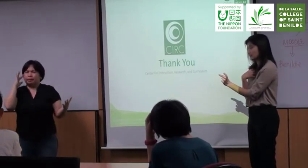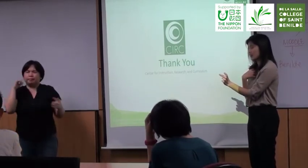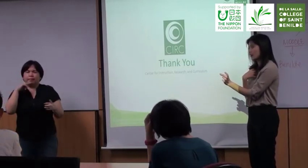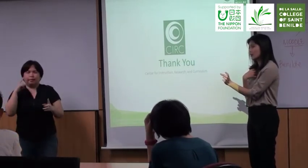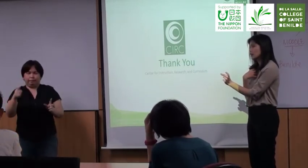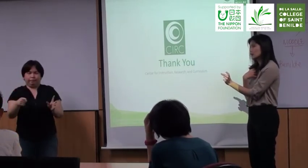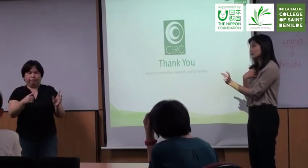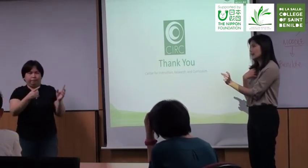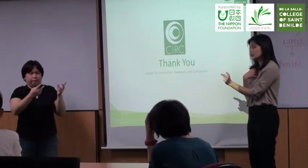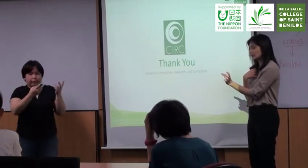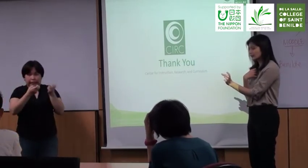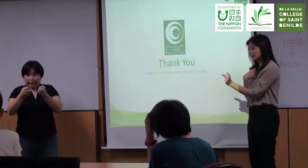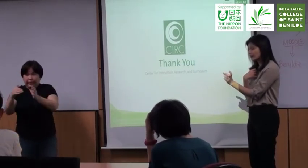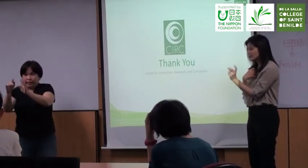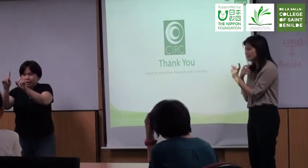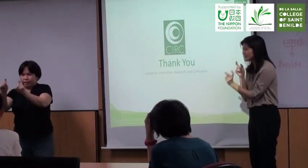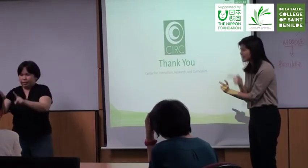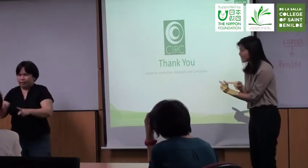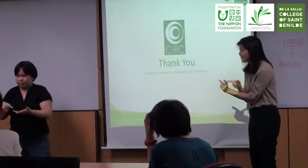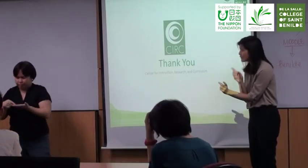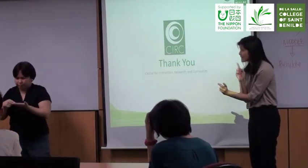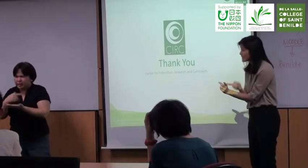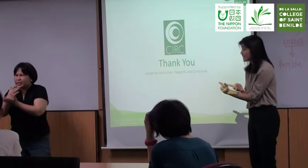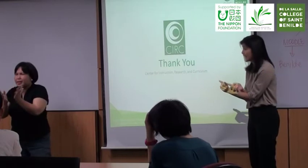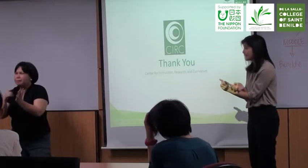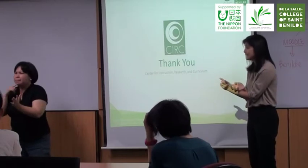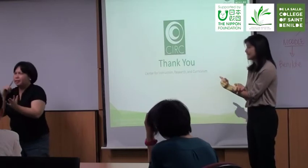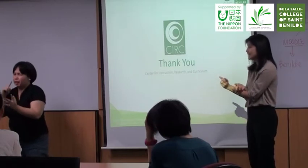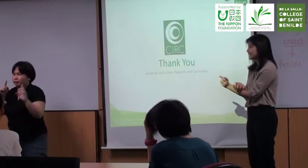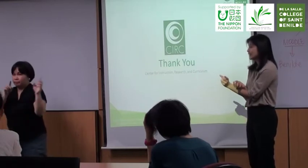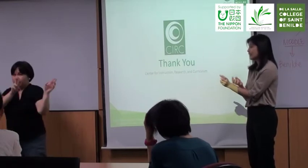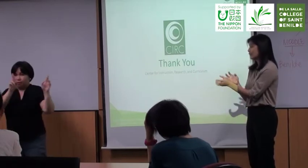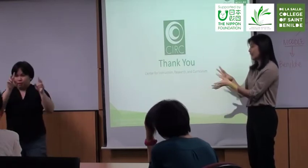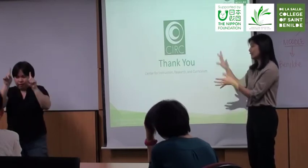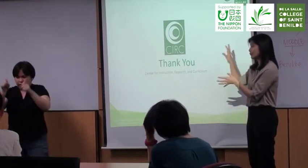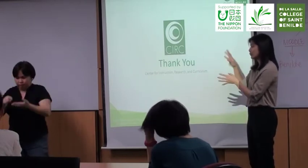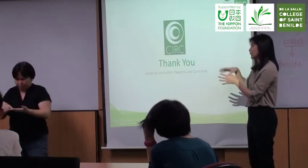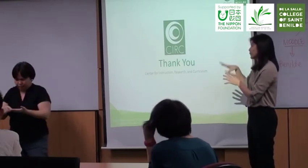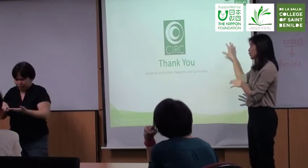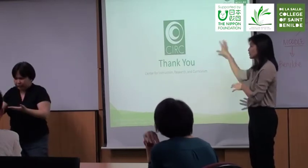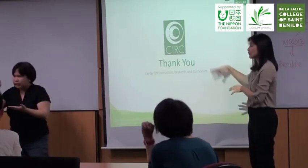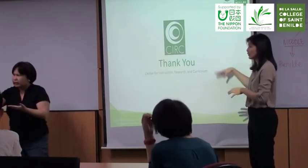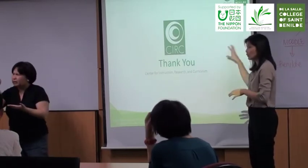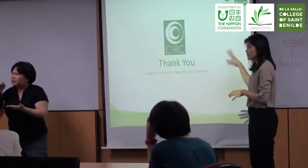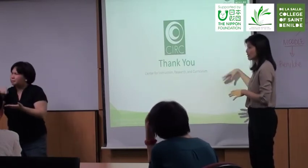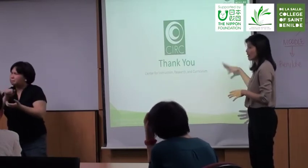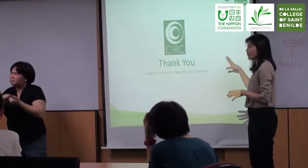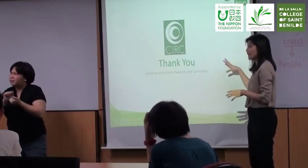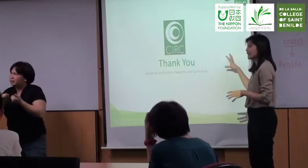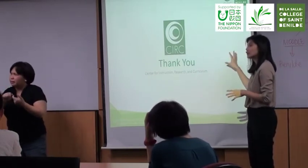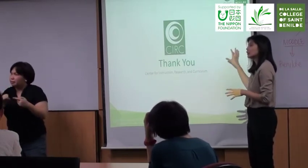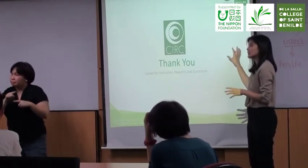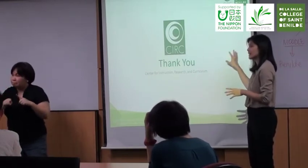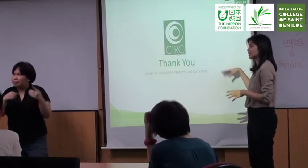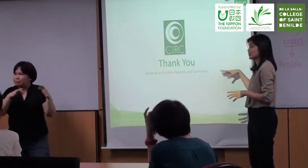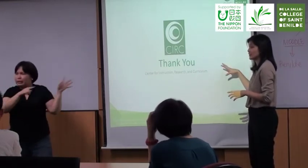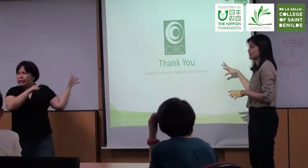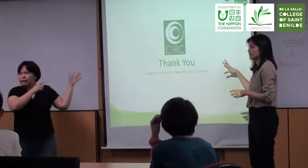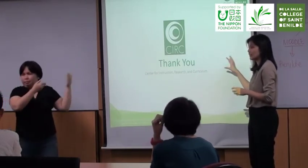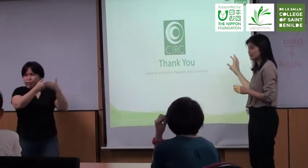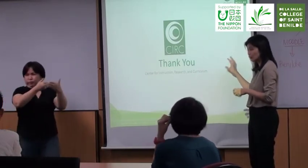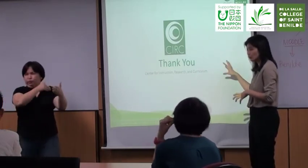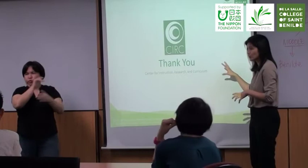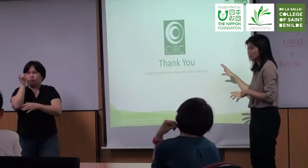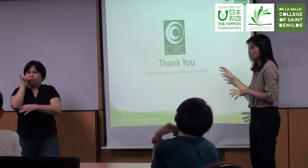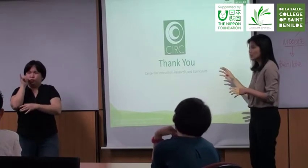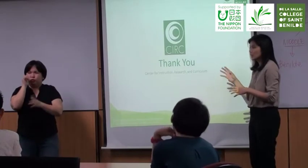it's natural for them. What's this again? What's this again? But because of those bilingual